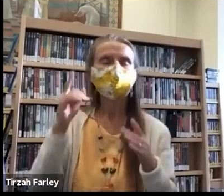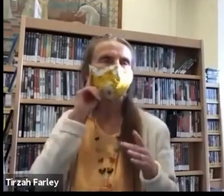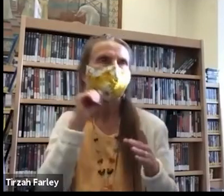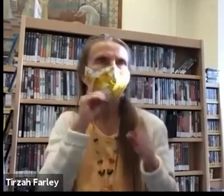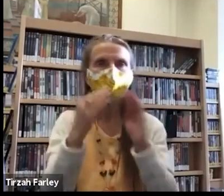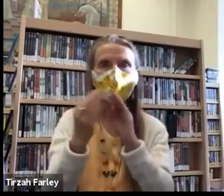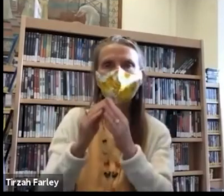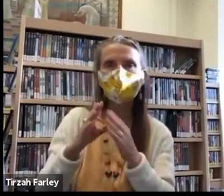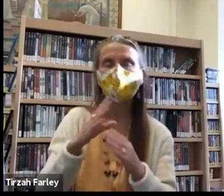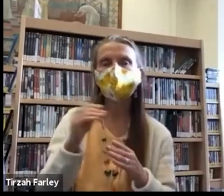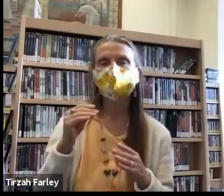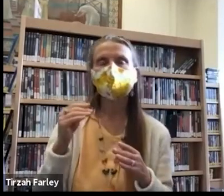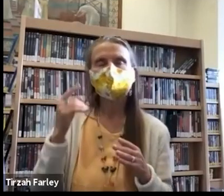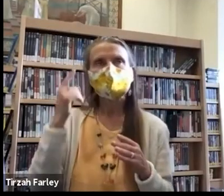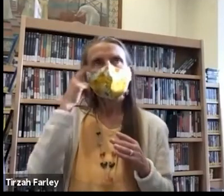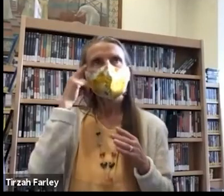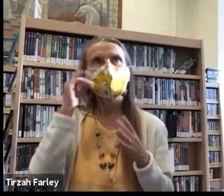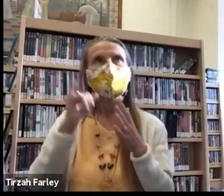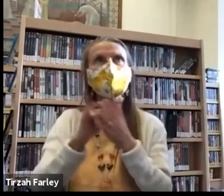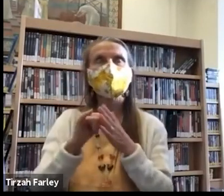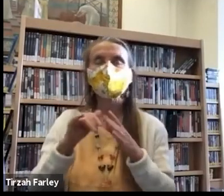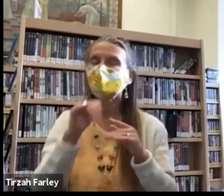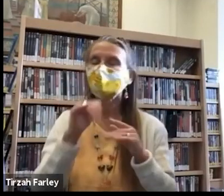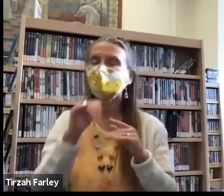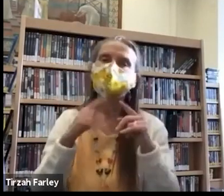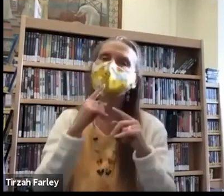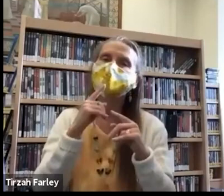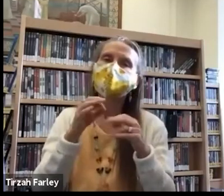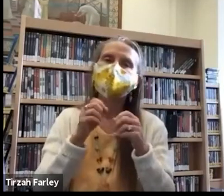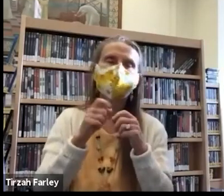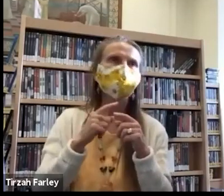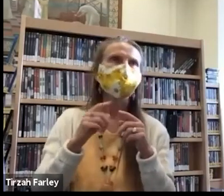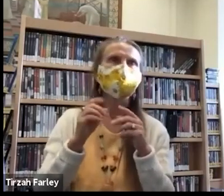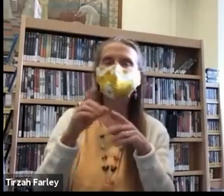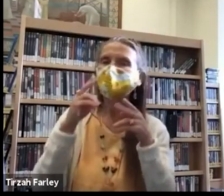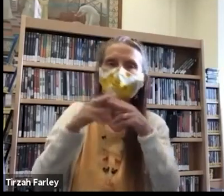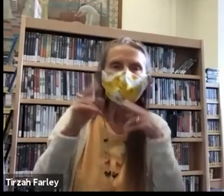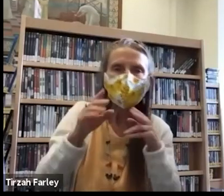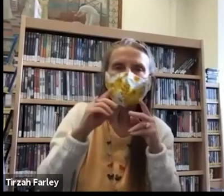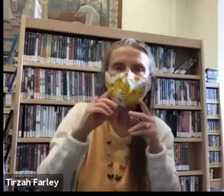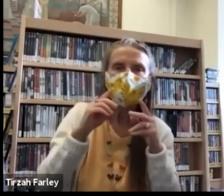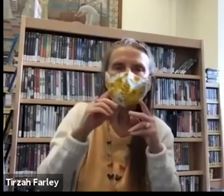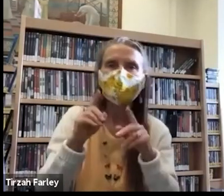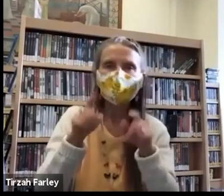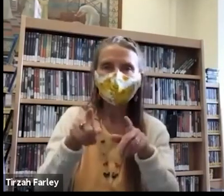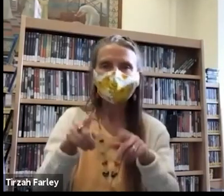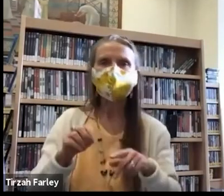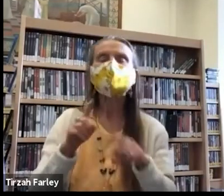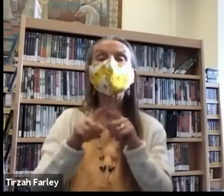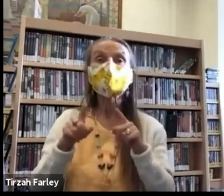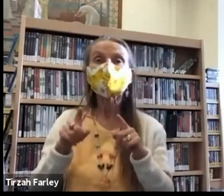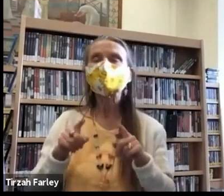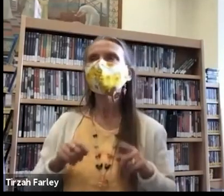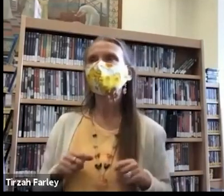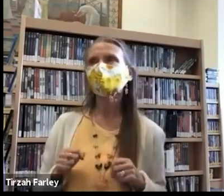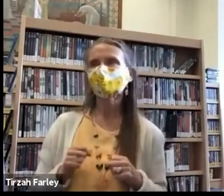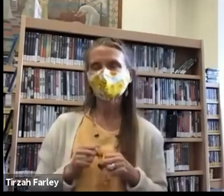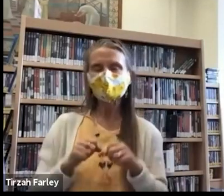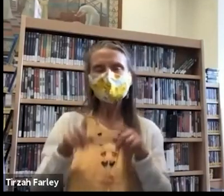community? There's no short answer. I remember my dad, we used to play patty